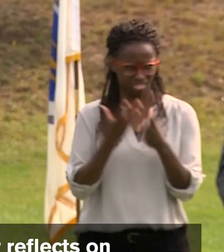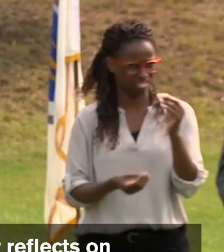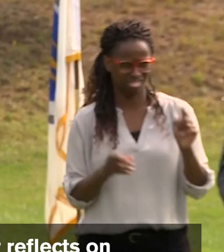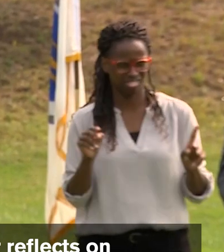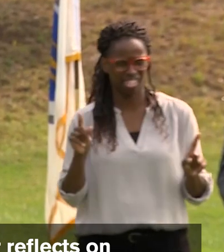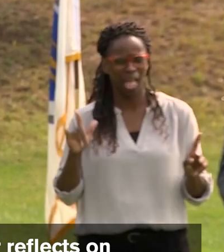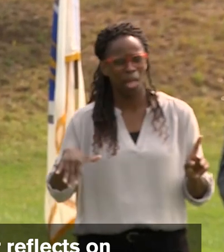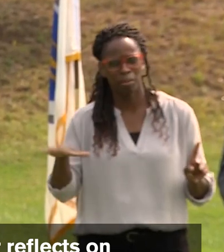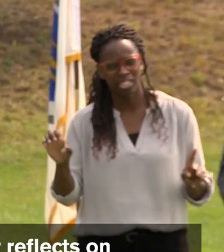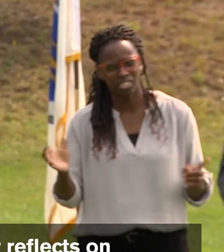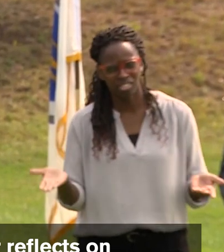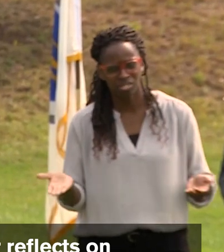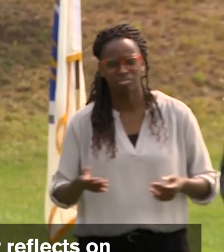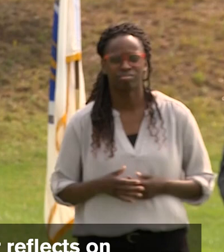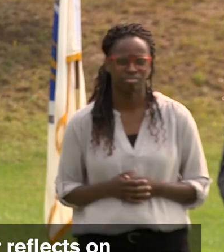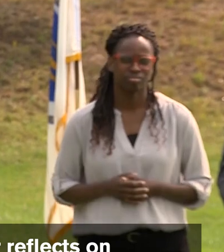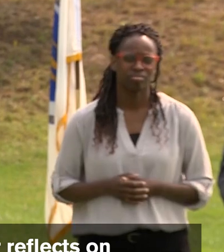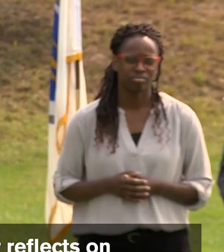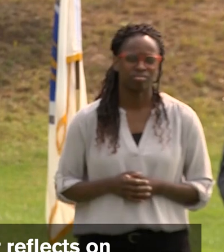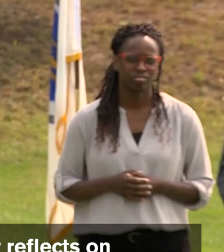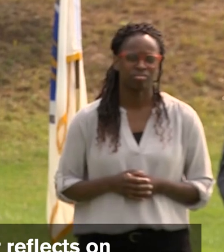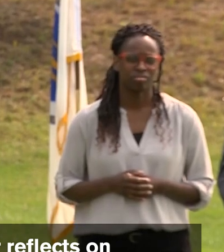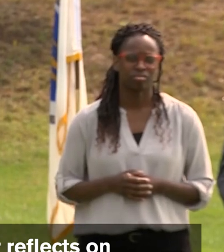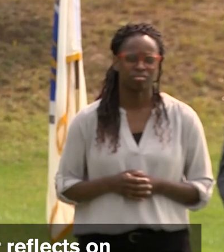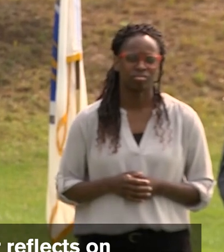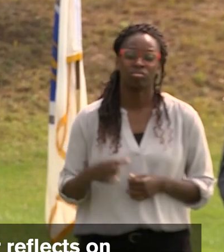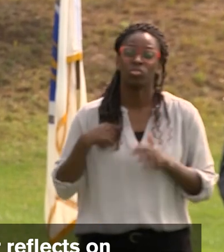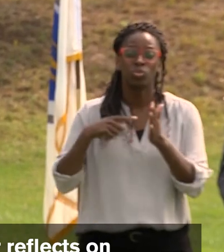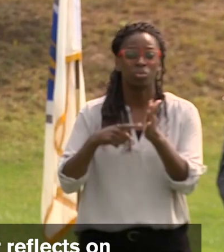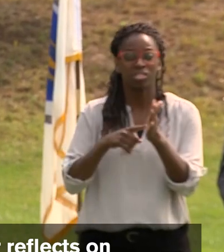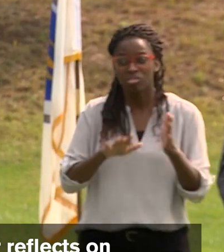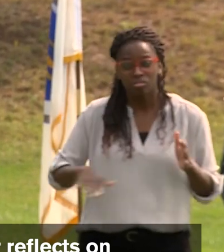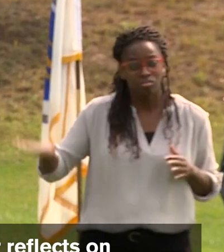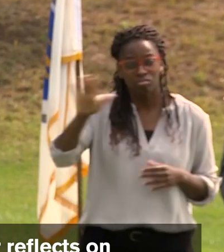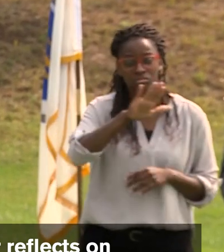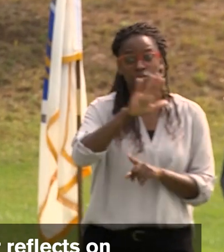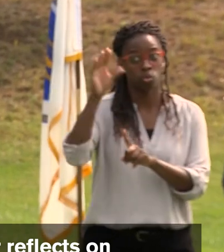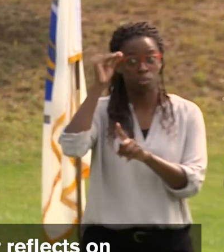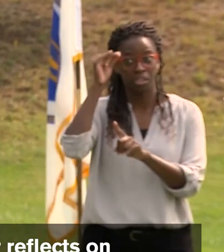And I know I speak for so many when I say that